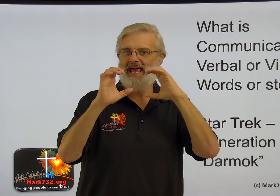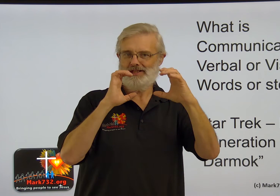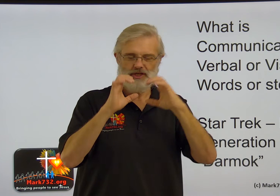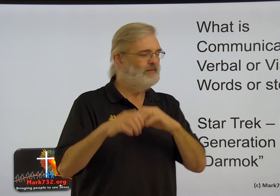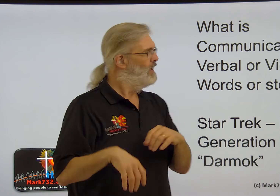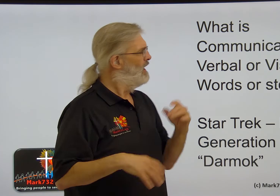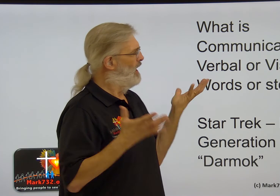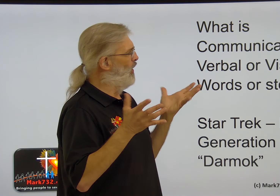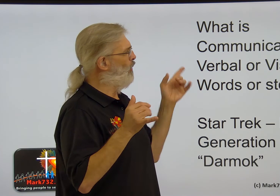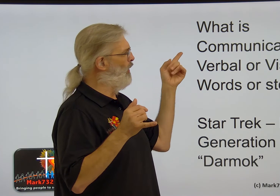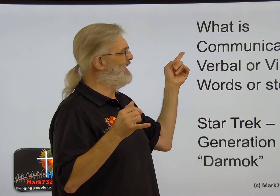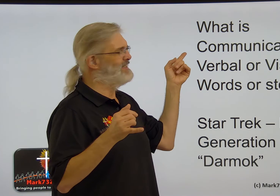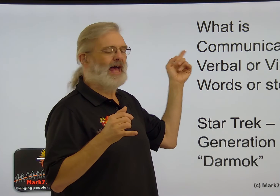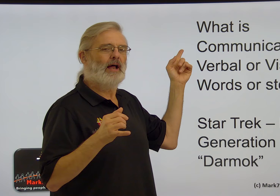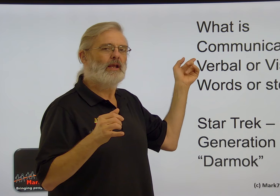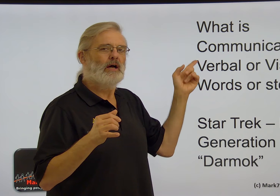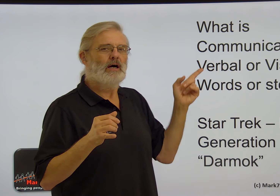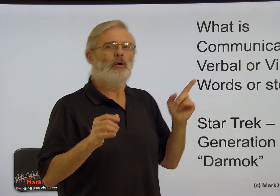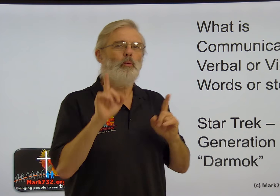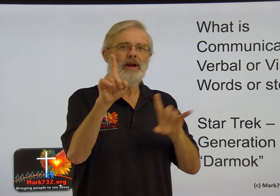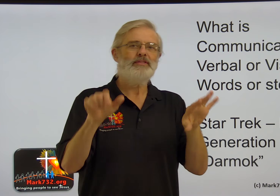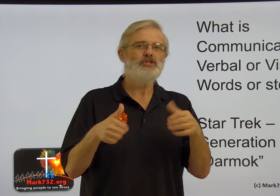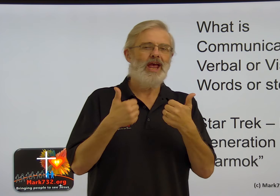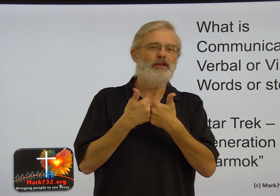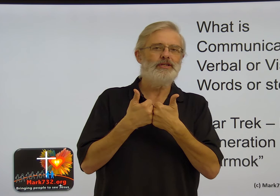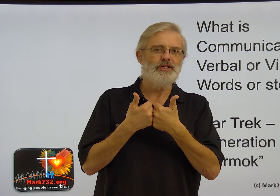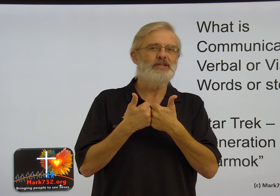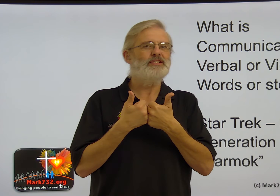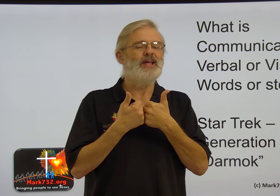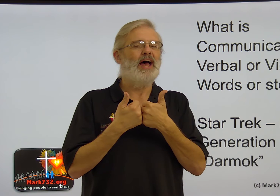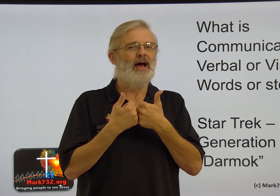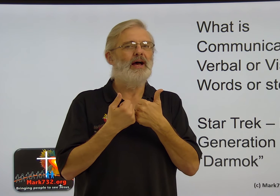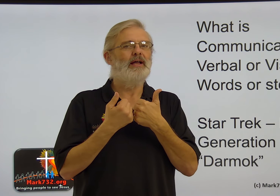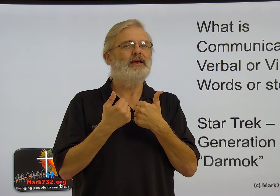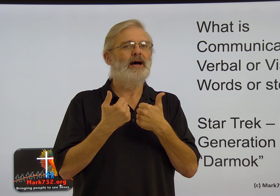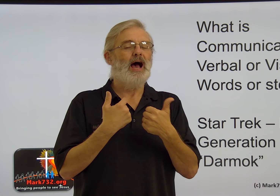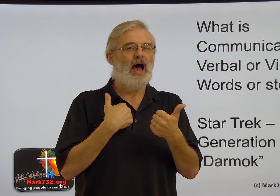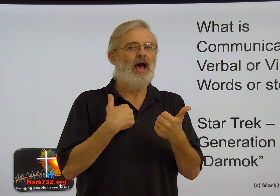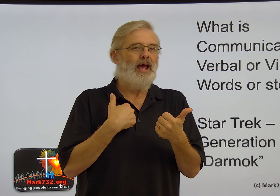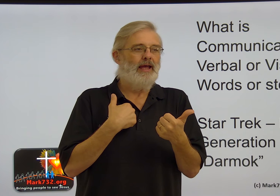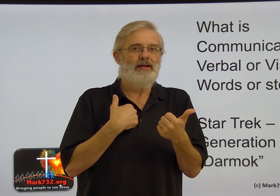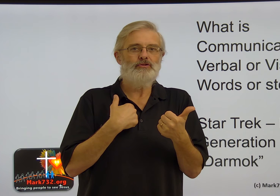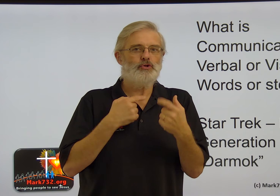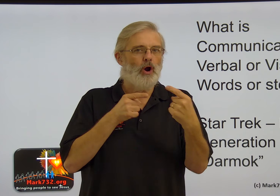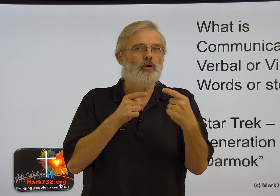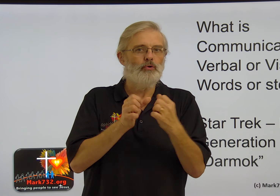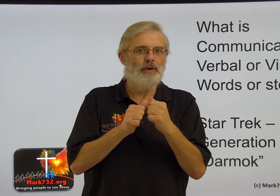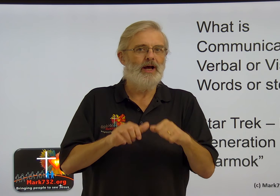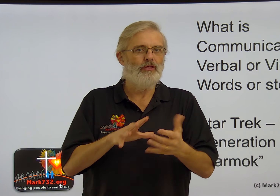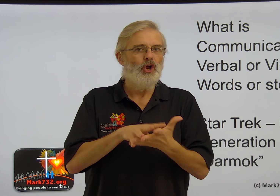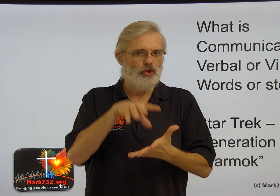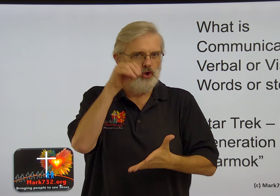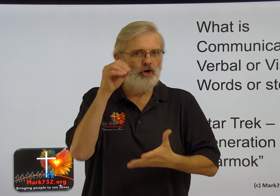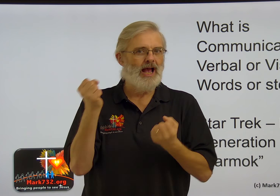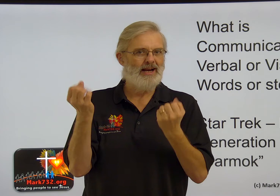communication. What is that? One of the challenges that I struggled with learning how to sign